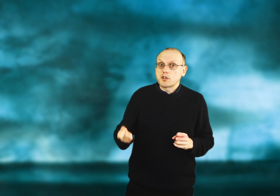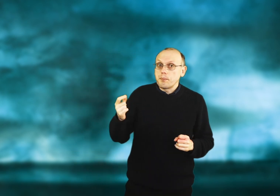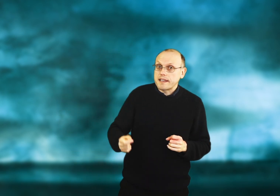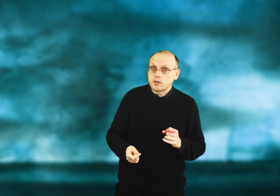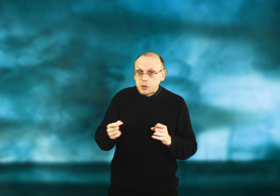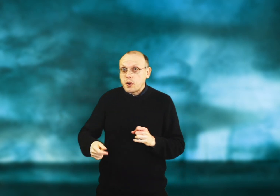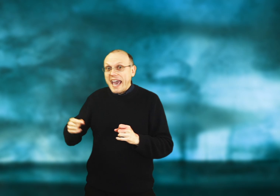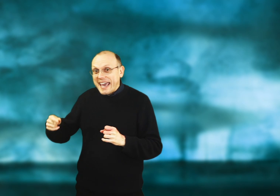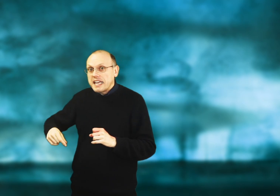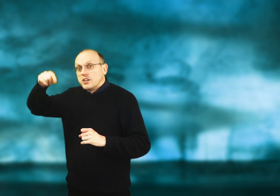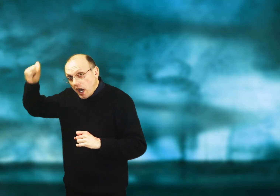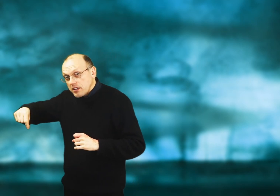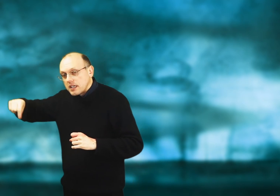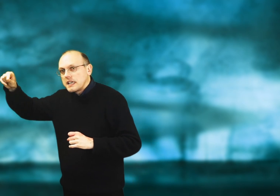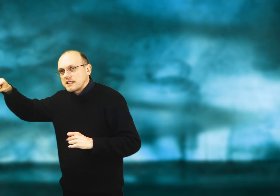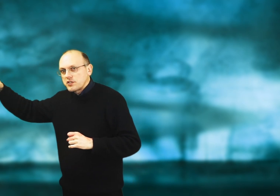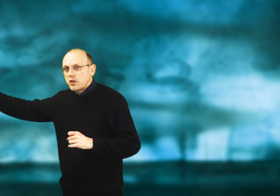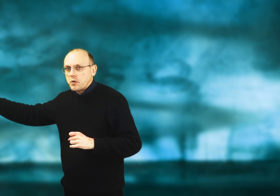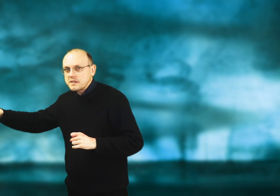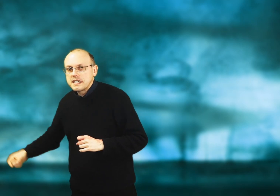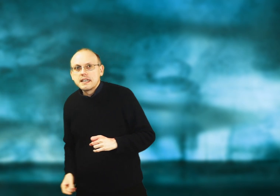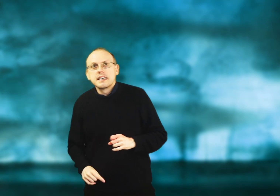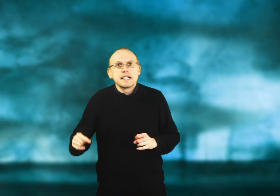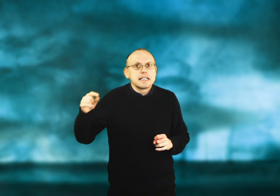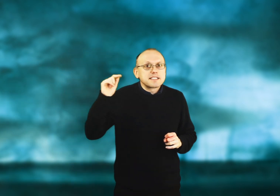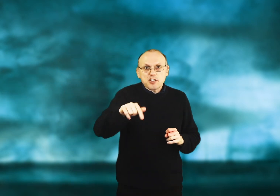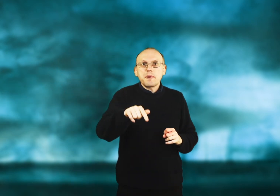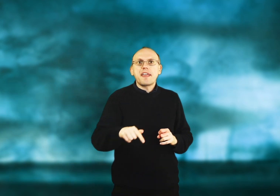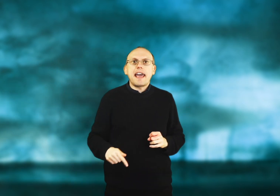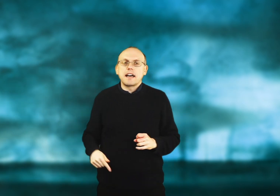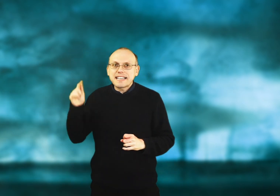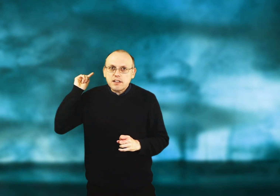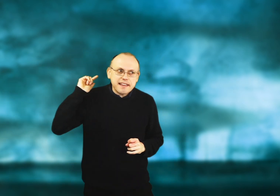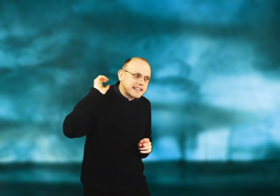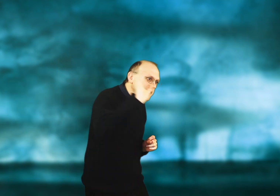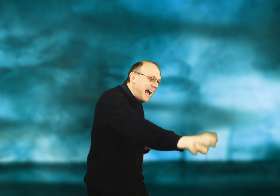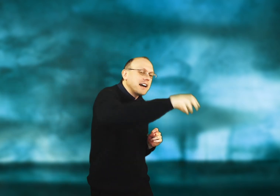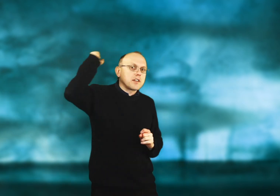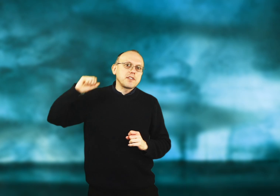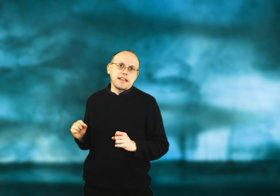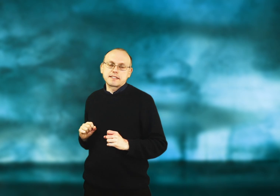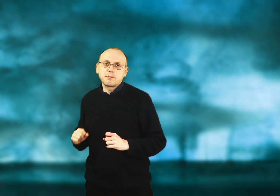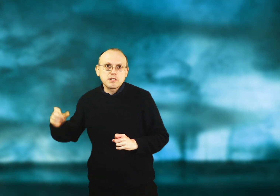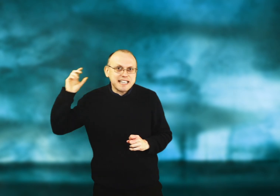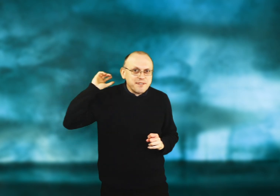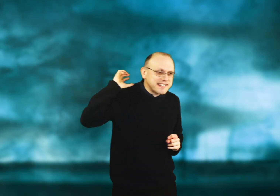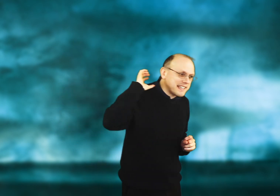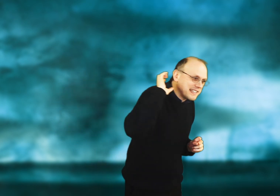compared to a non-essential clause has got to be there. I cannot take it out of the text, because if I take it out